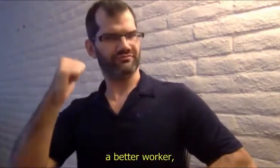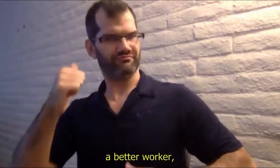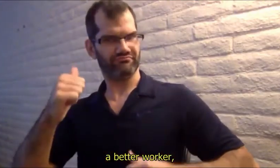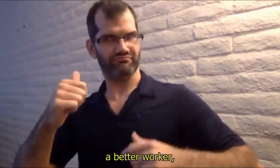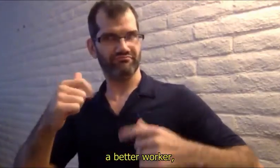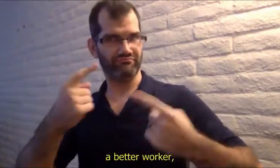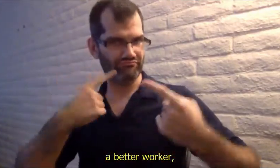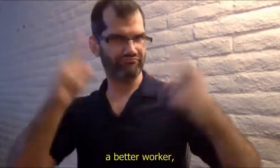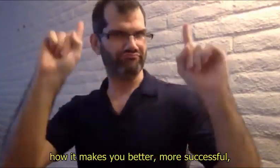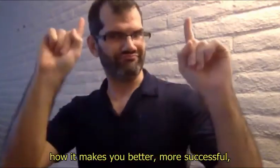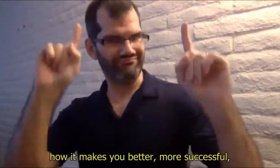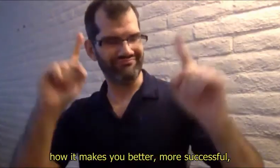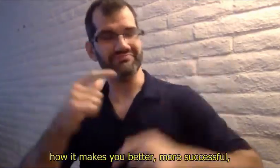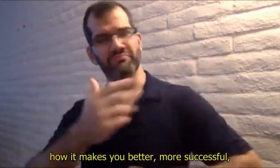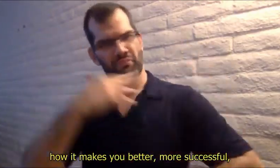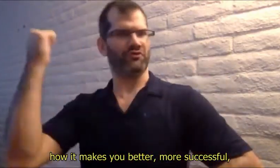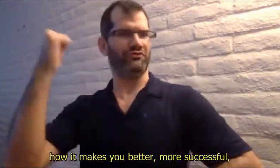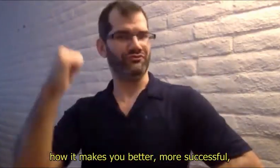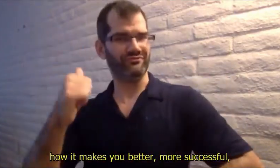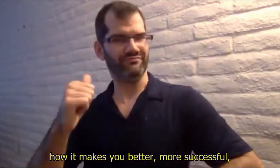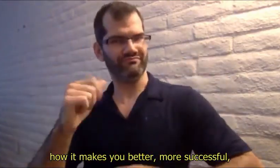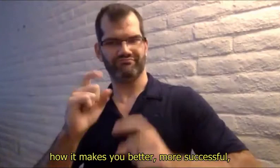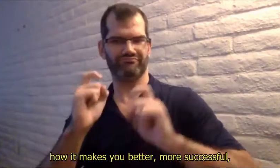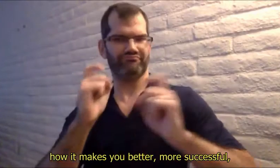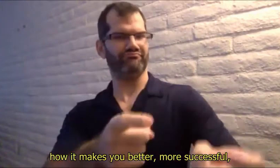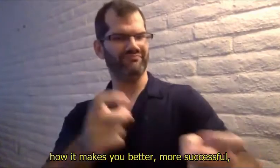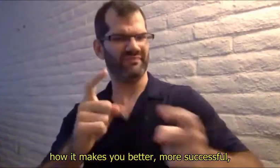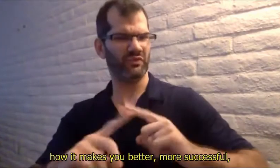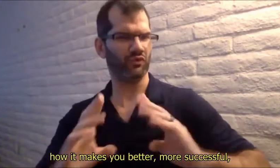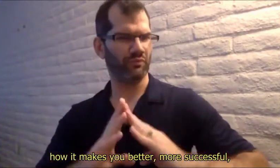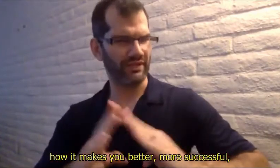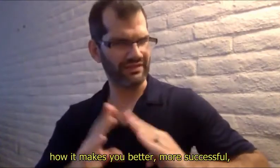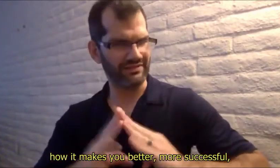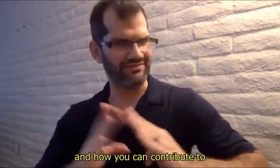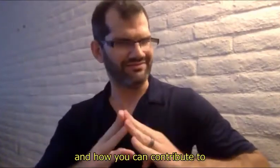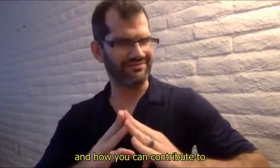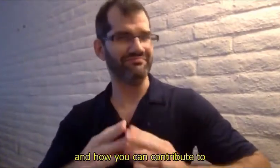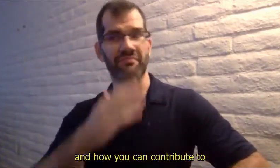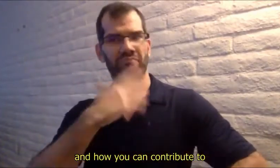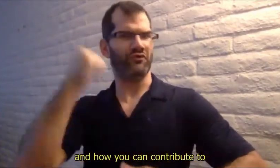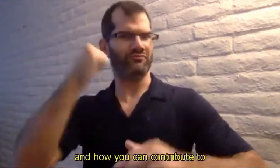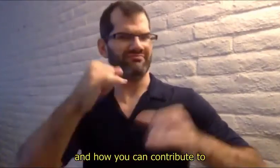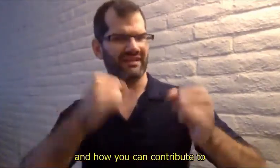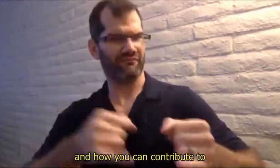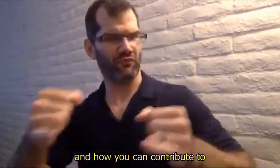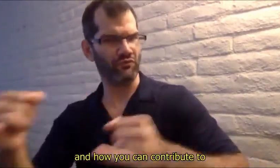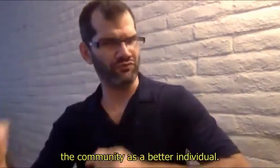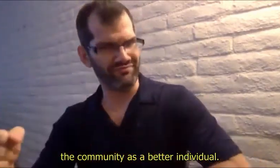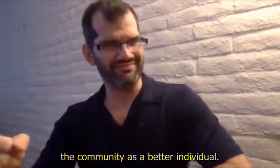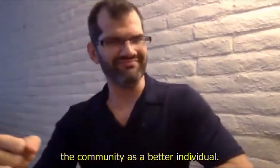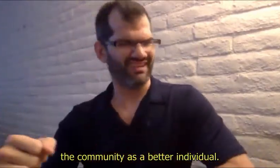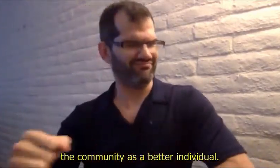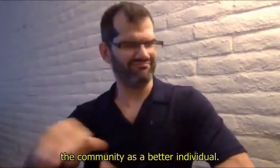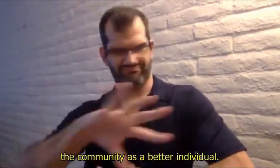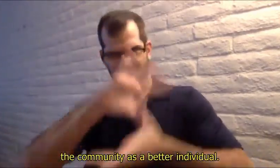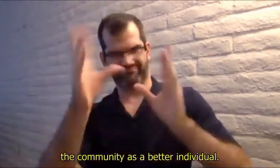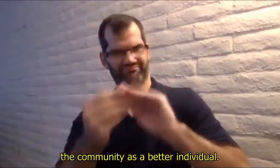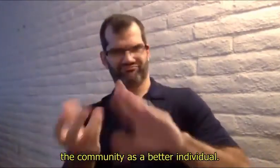worker, how it makes you better, more successful, and how you can contribute to the